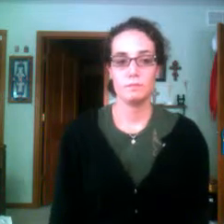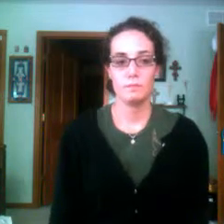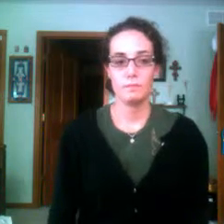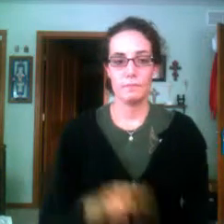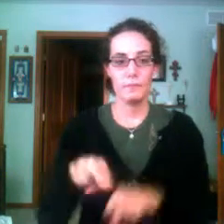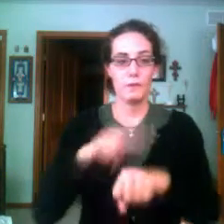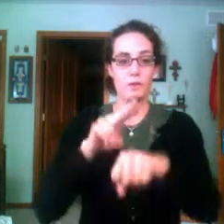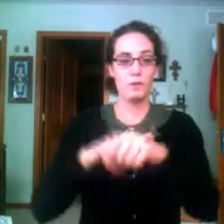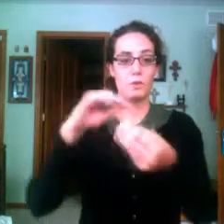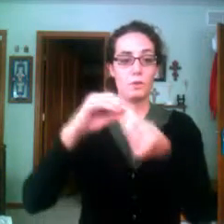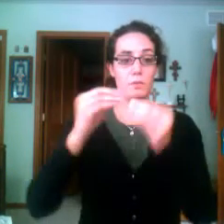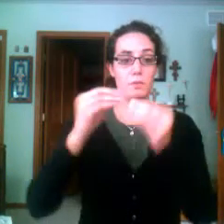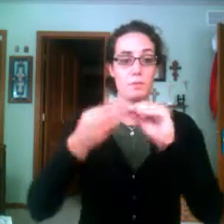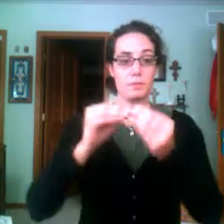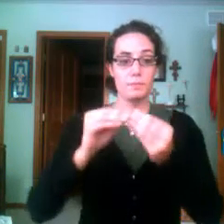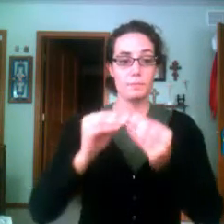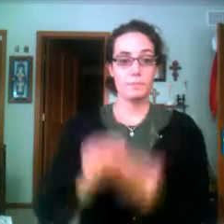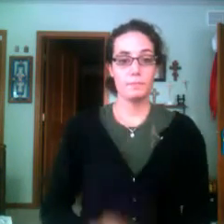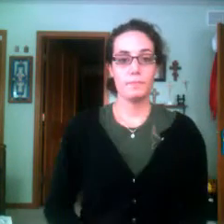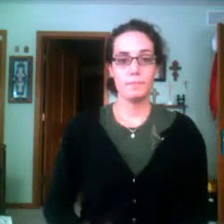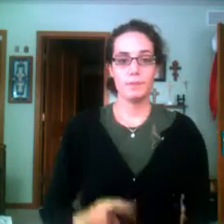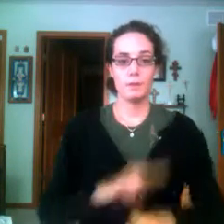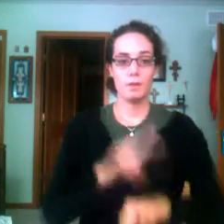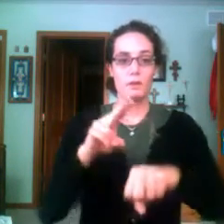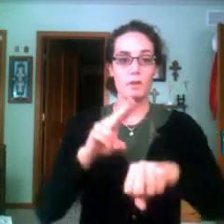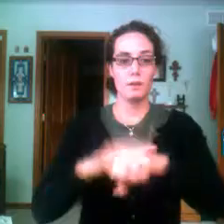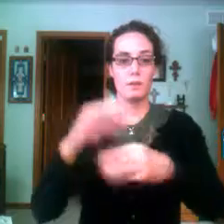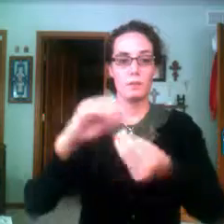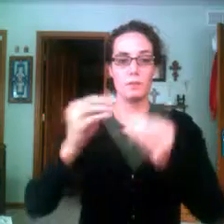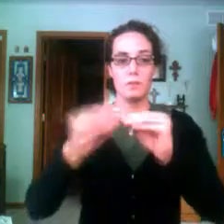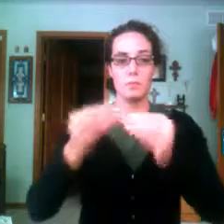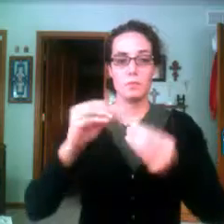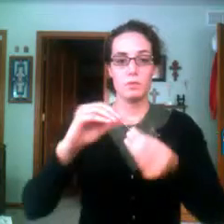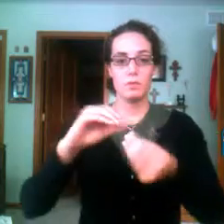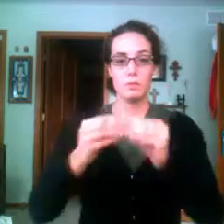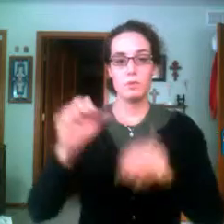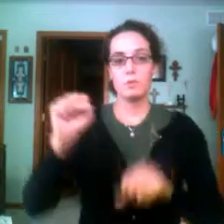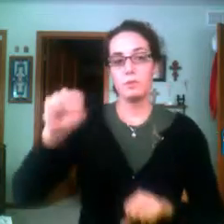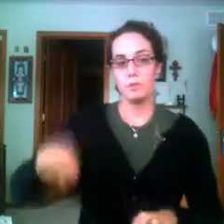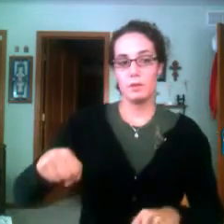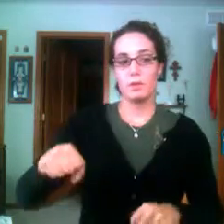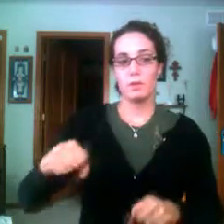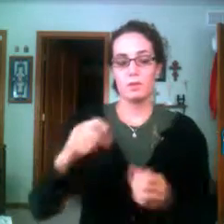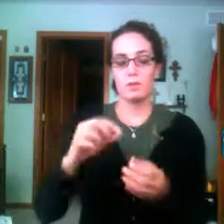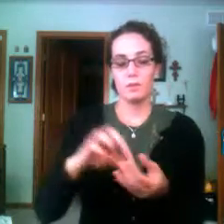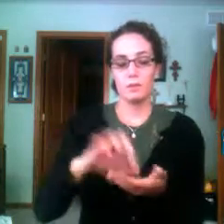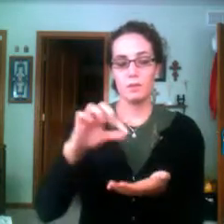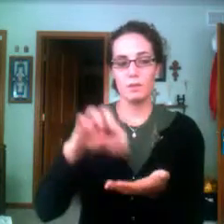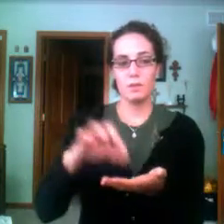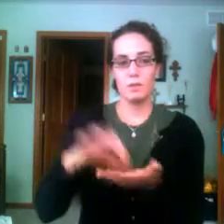Natural numbers. Natural numbers are the numbers you can count with. 1, 2, 3, 4, 5, 6,